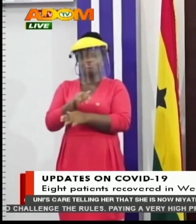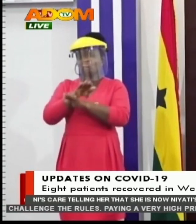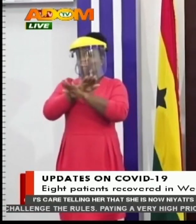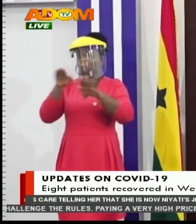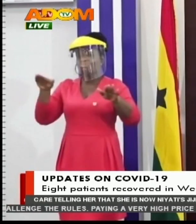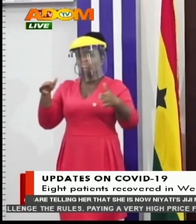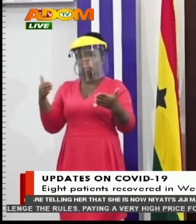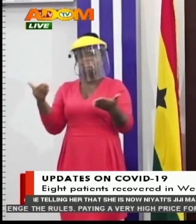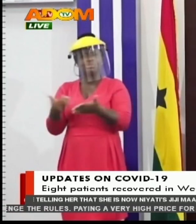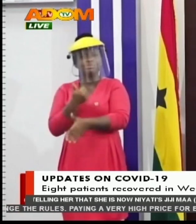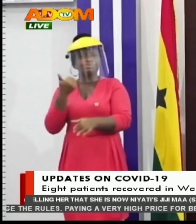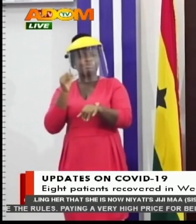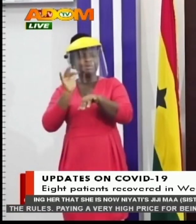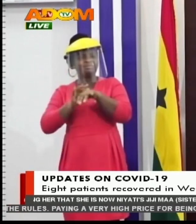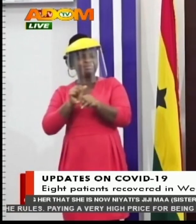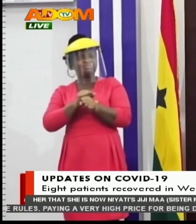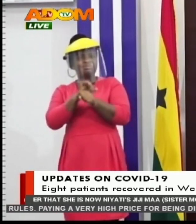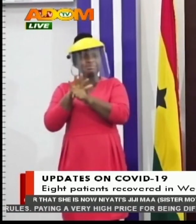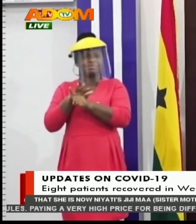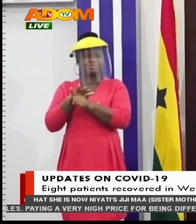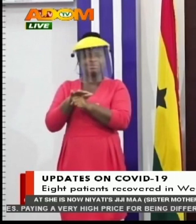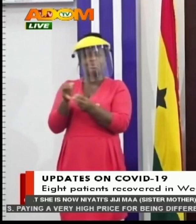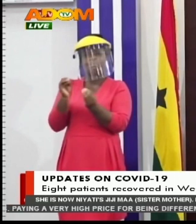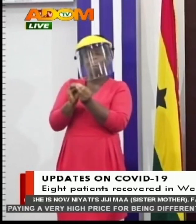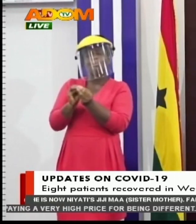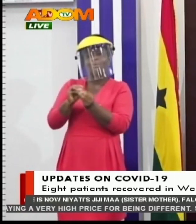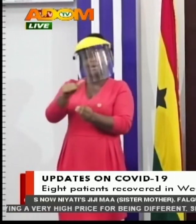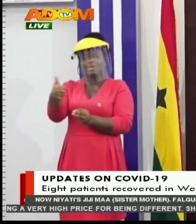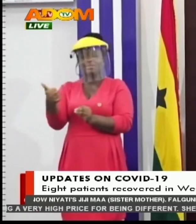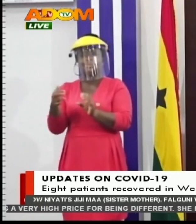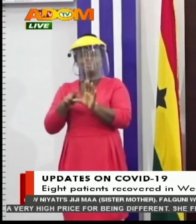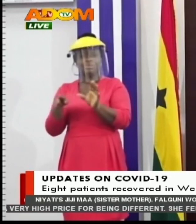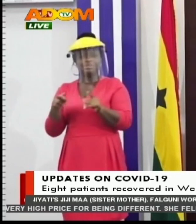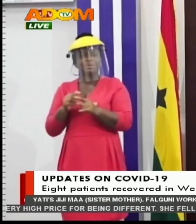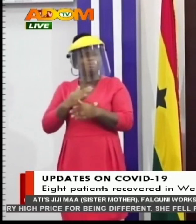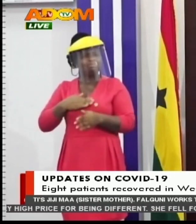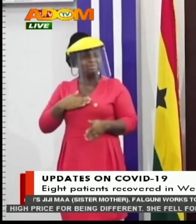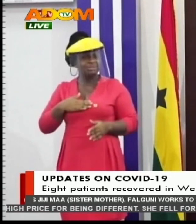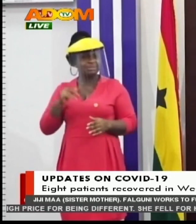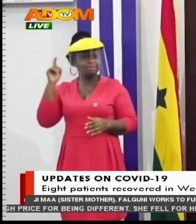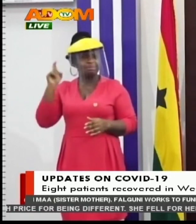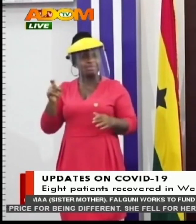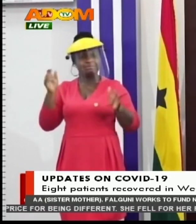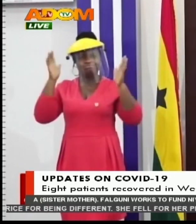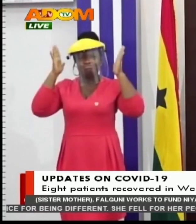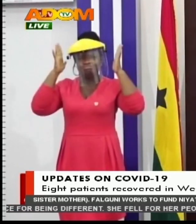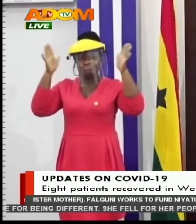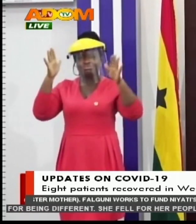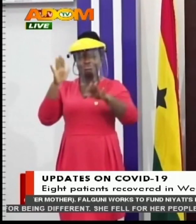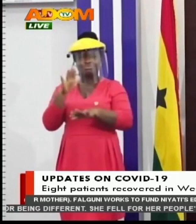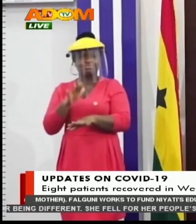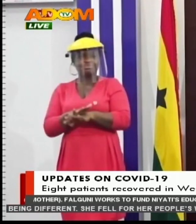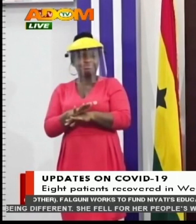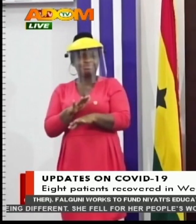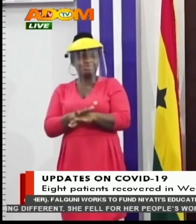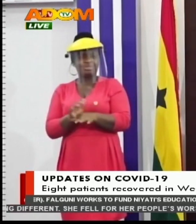drivers of the transmissions. The rate of spread of the virus is known to be expedited in